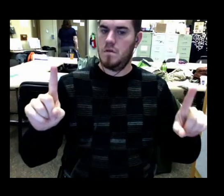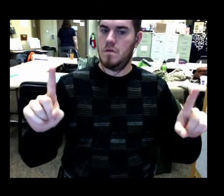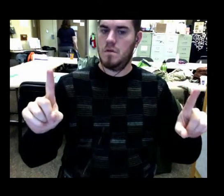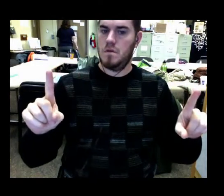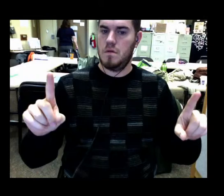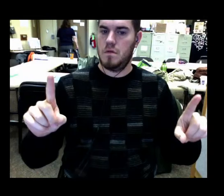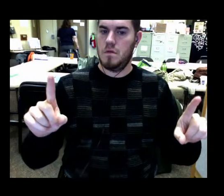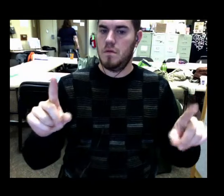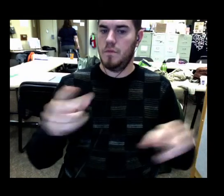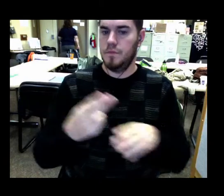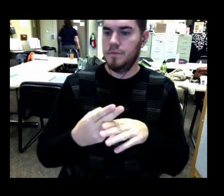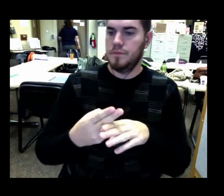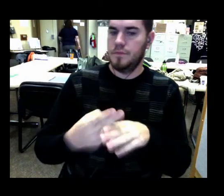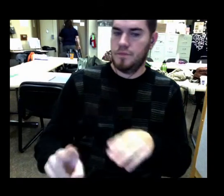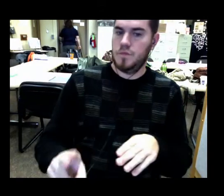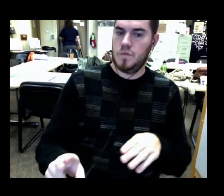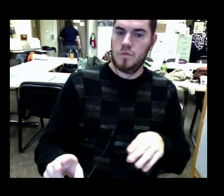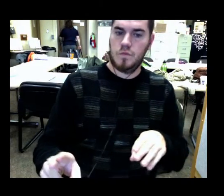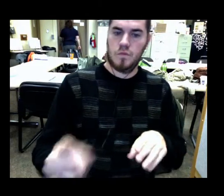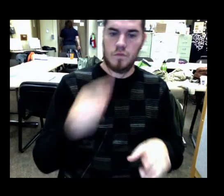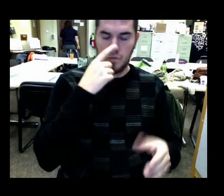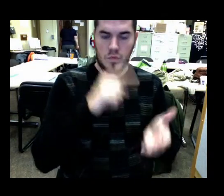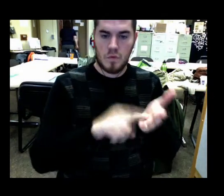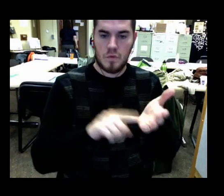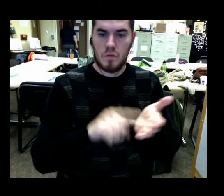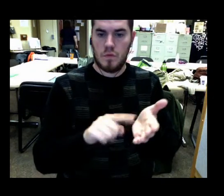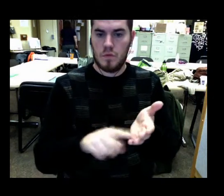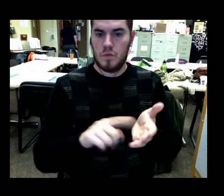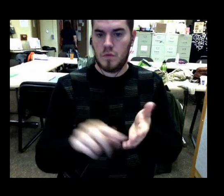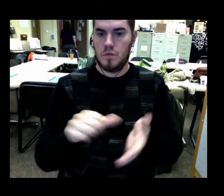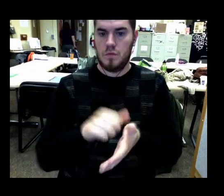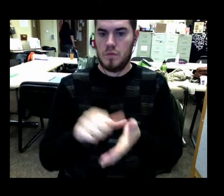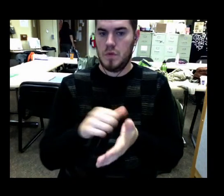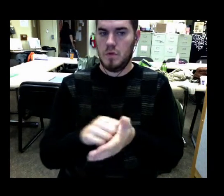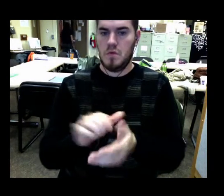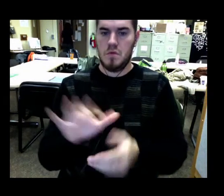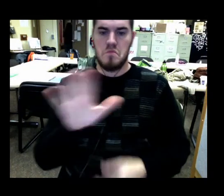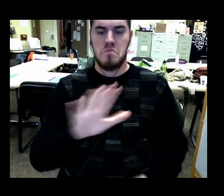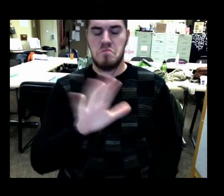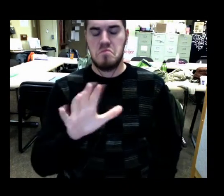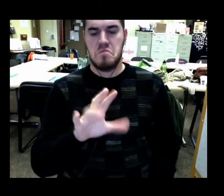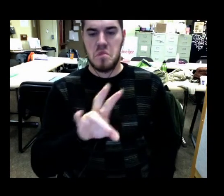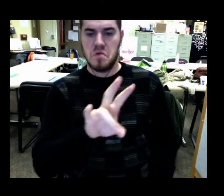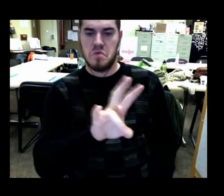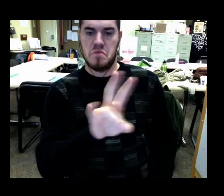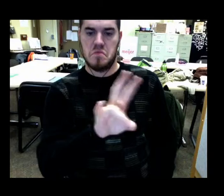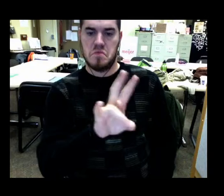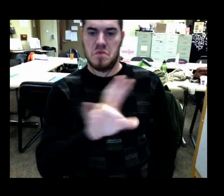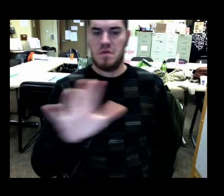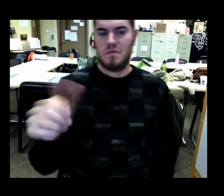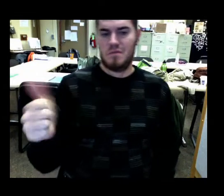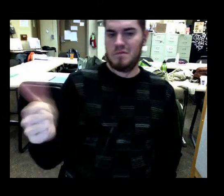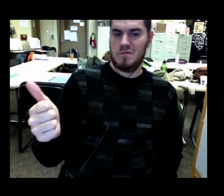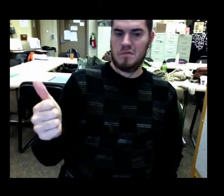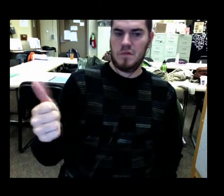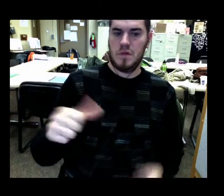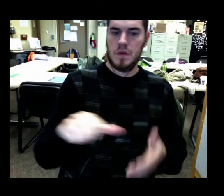theory. They learned how psychologists write, how psychologists think. They learned about writing the